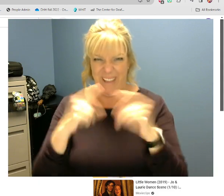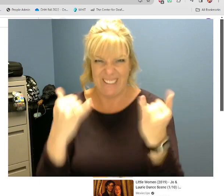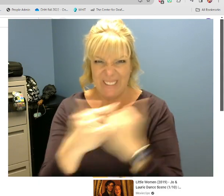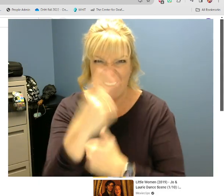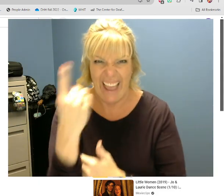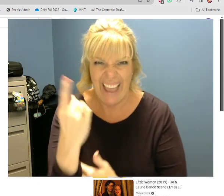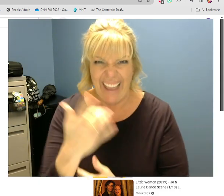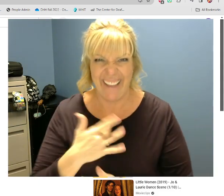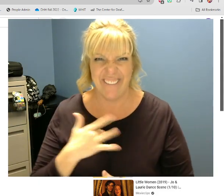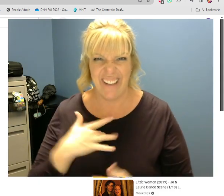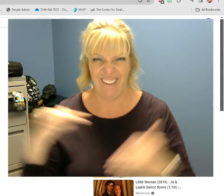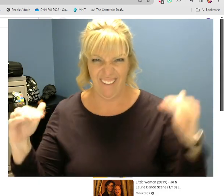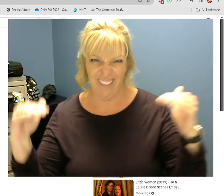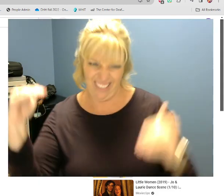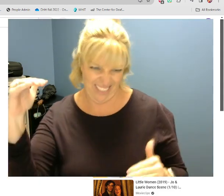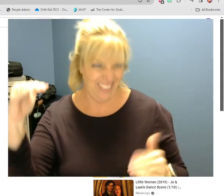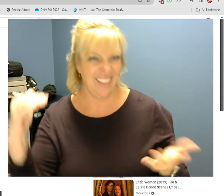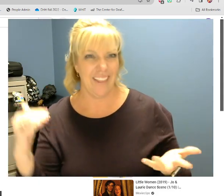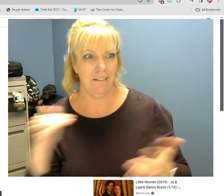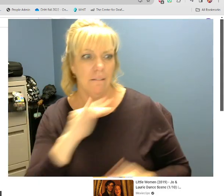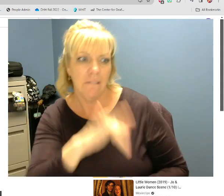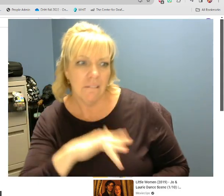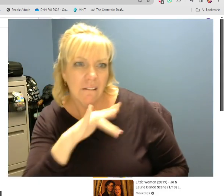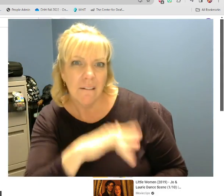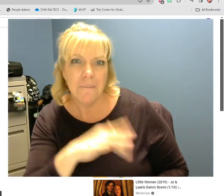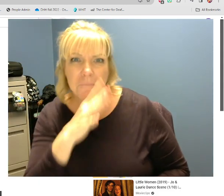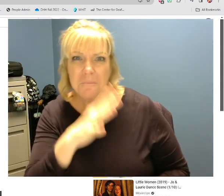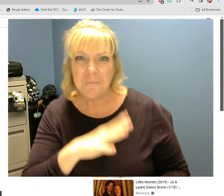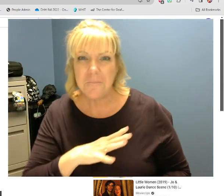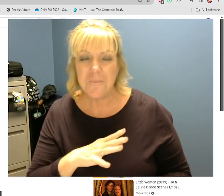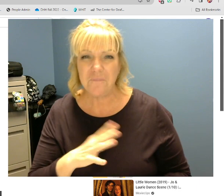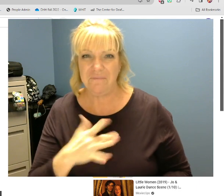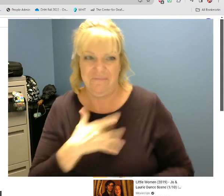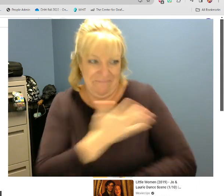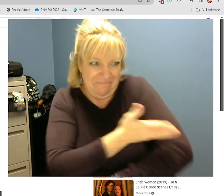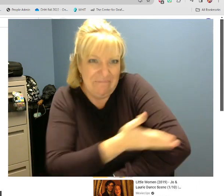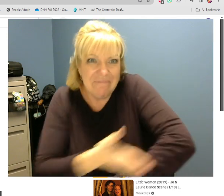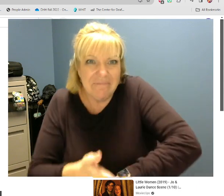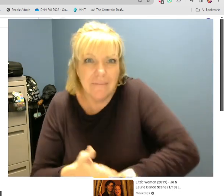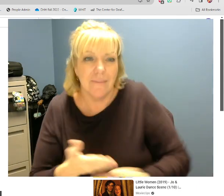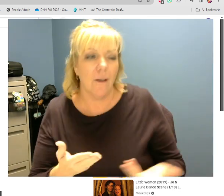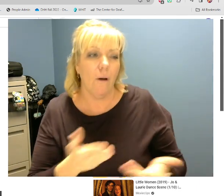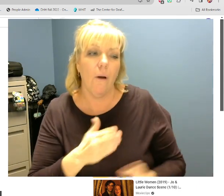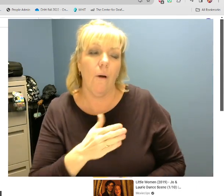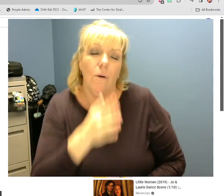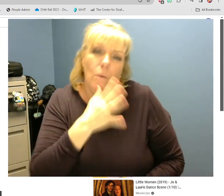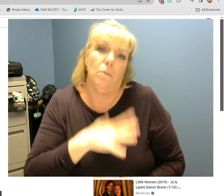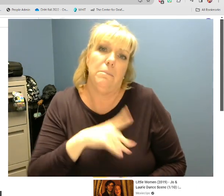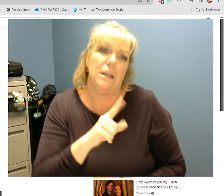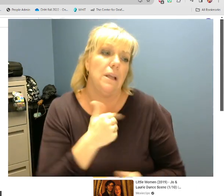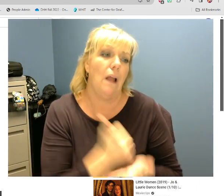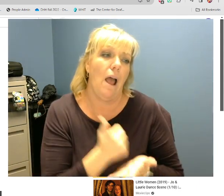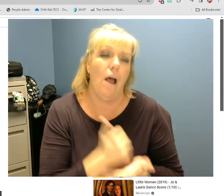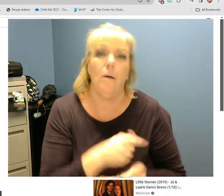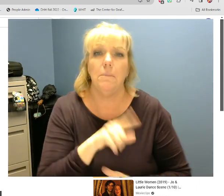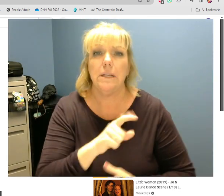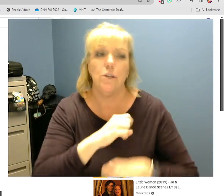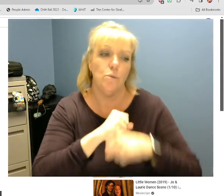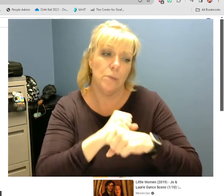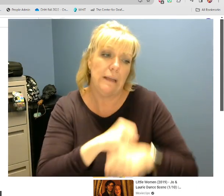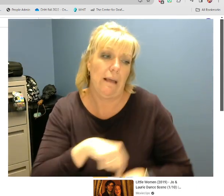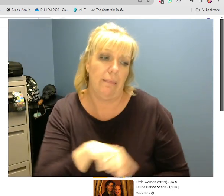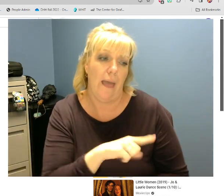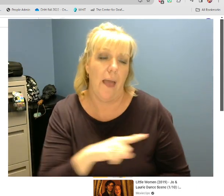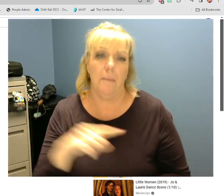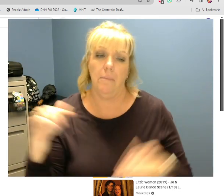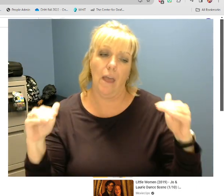as like a setback, because you're suggesting that women need protection and that they aren't equal